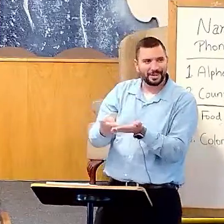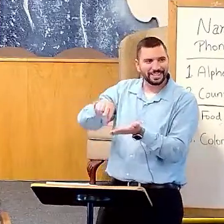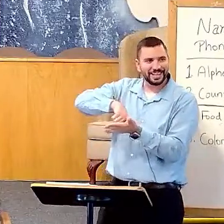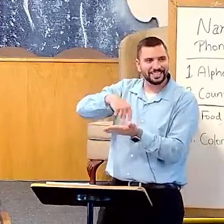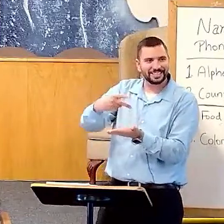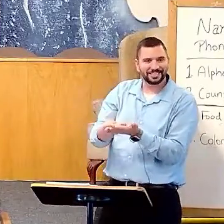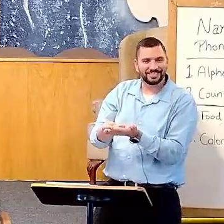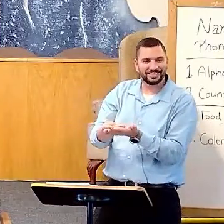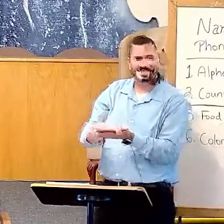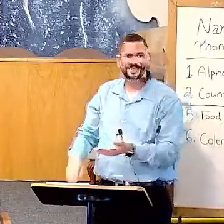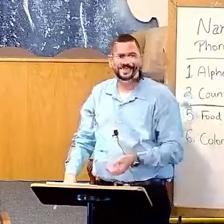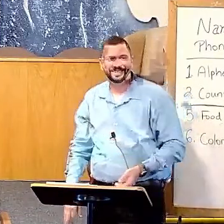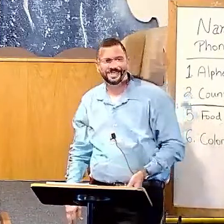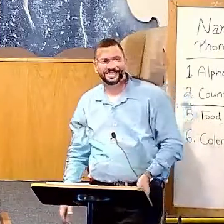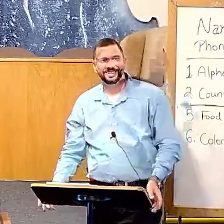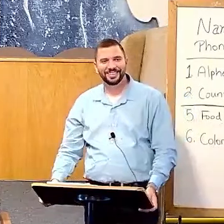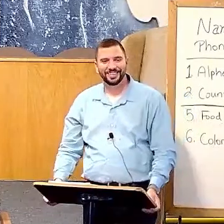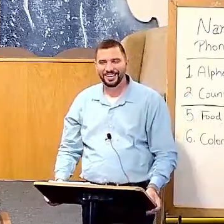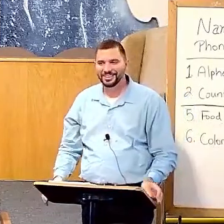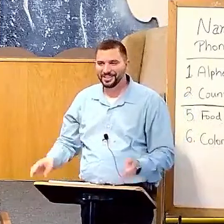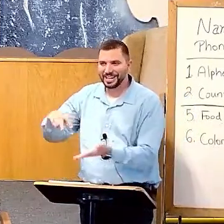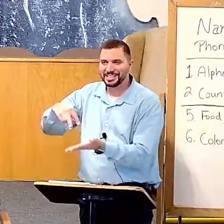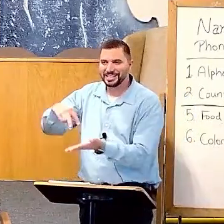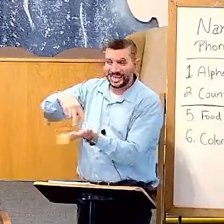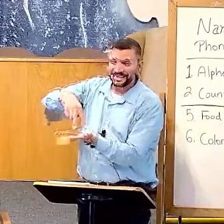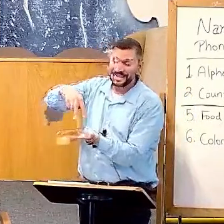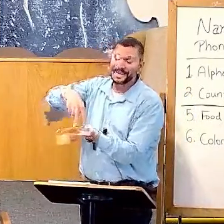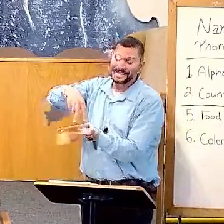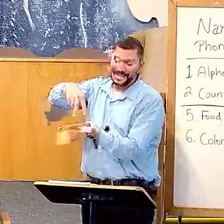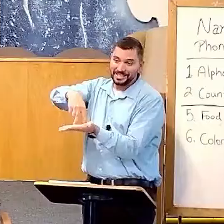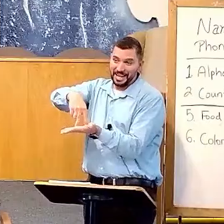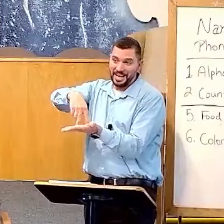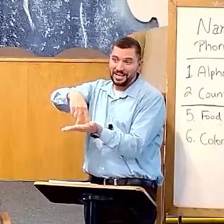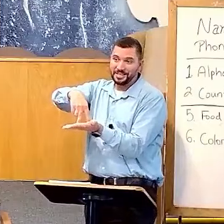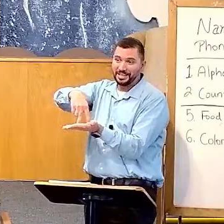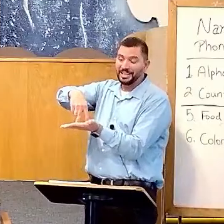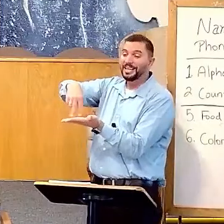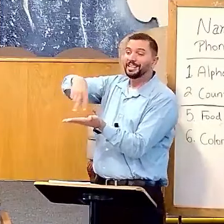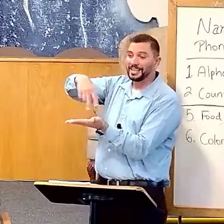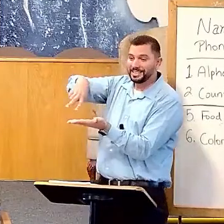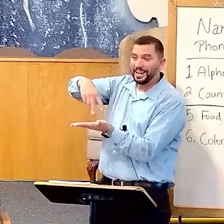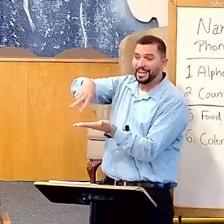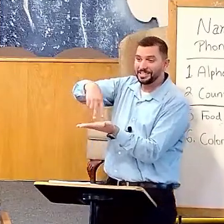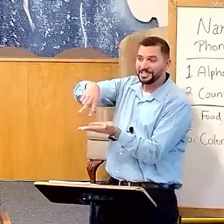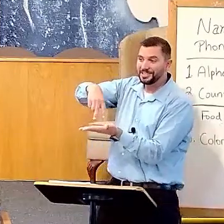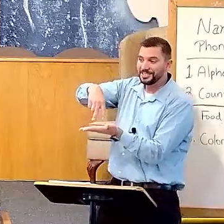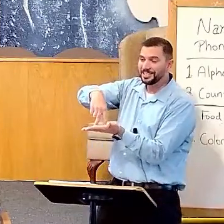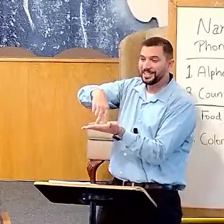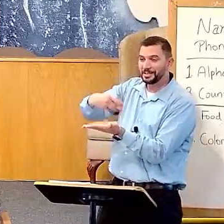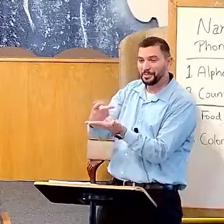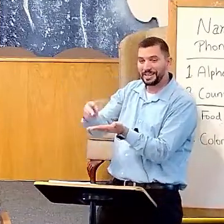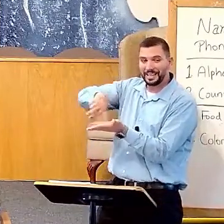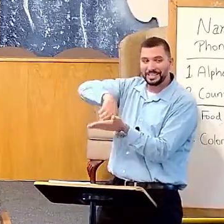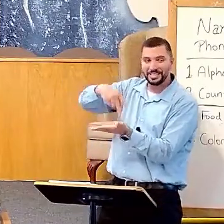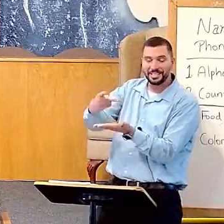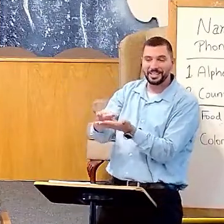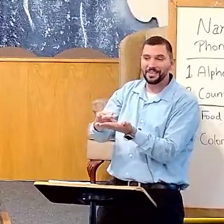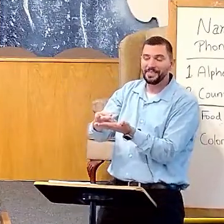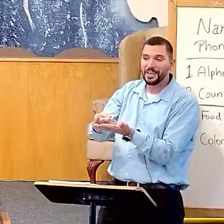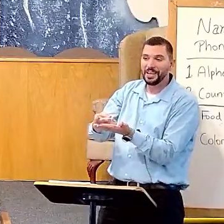dancing. So that's yes, that's stand, that's dance, that's break dancing. Now,